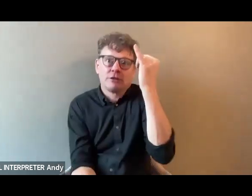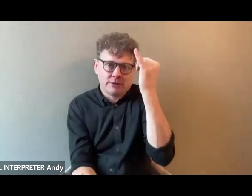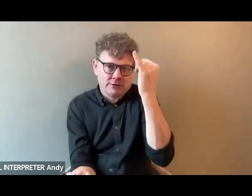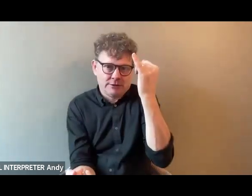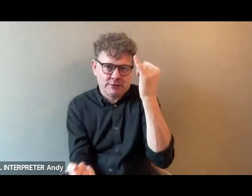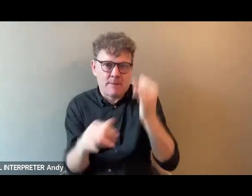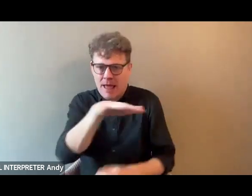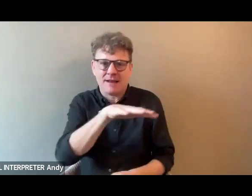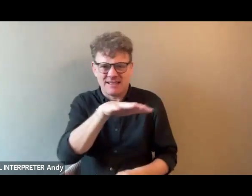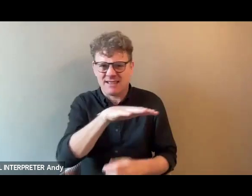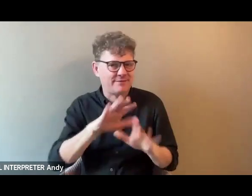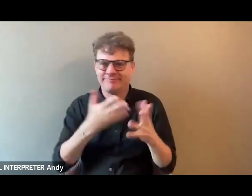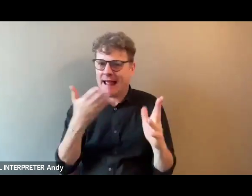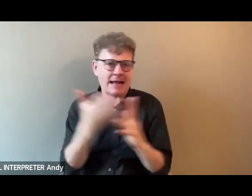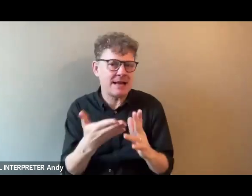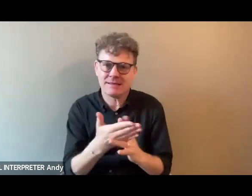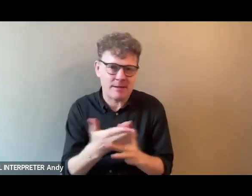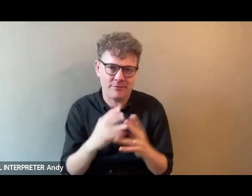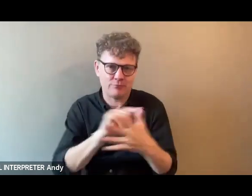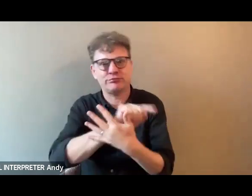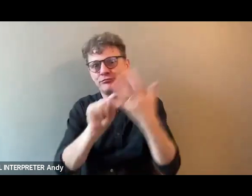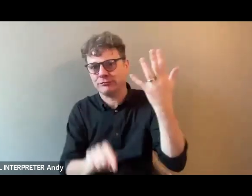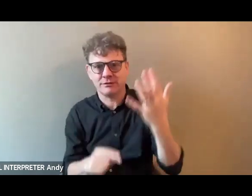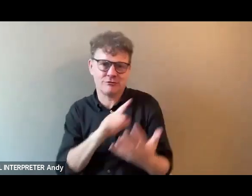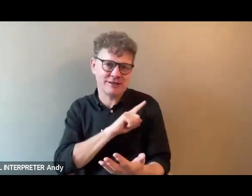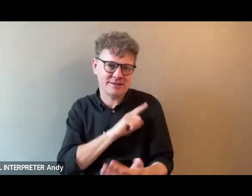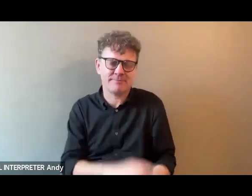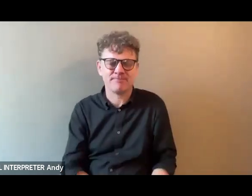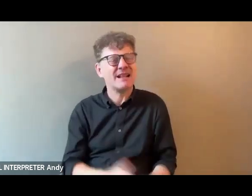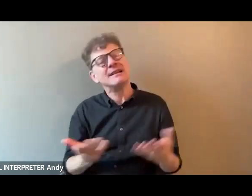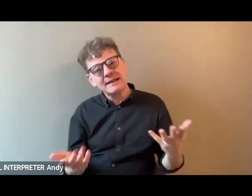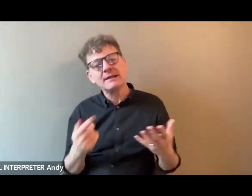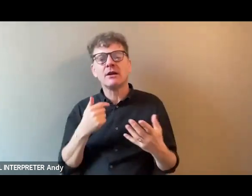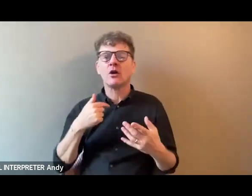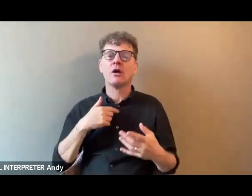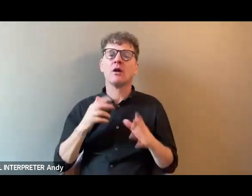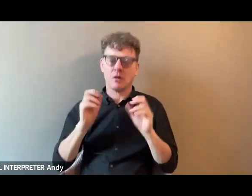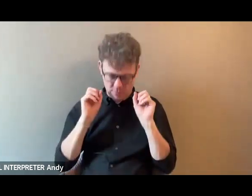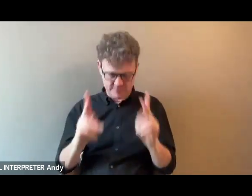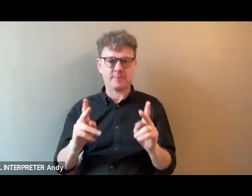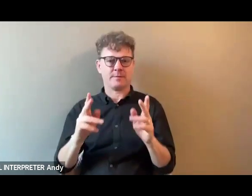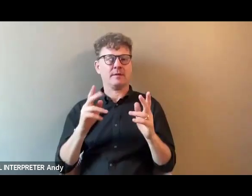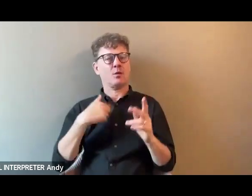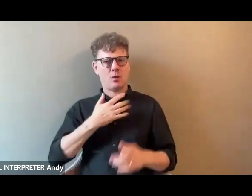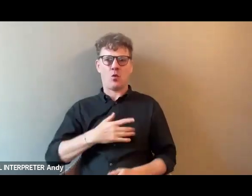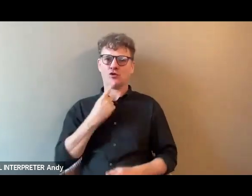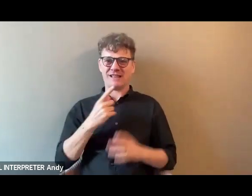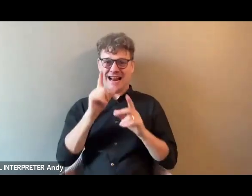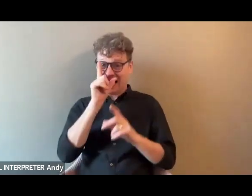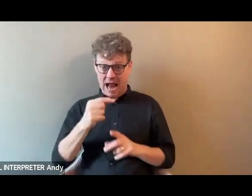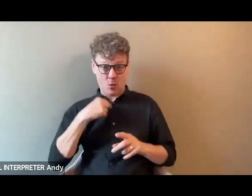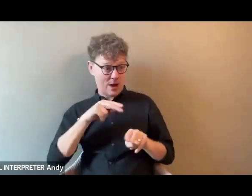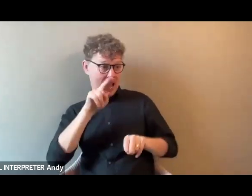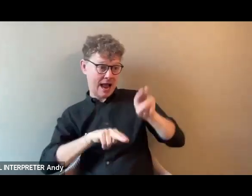culprits in terms of inaccessibility. So we sort of wanted to say, well, can we assess